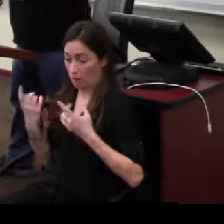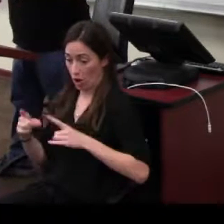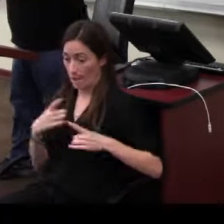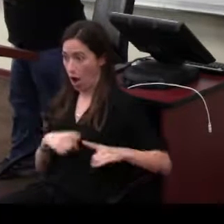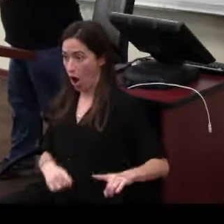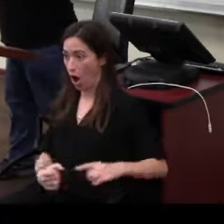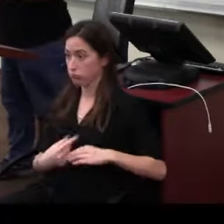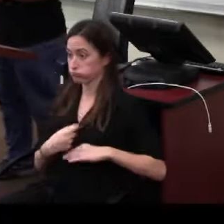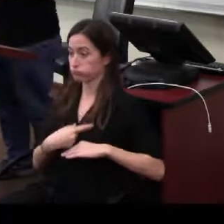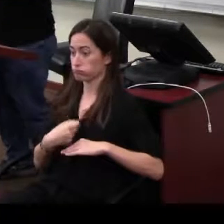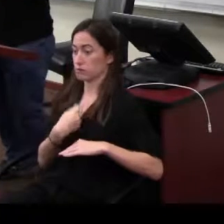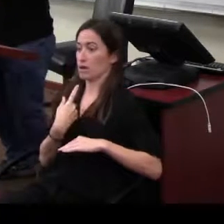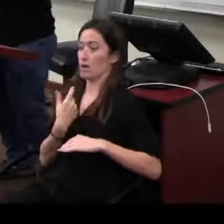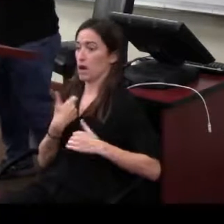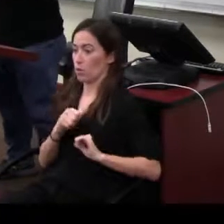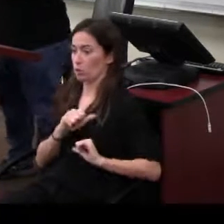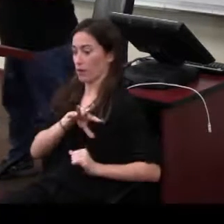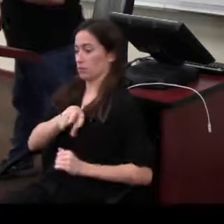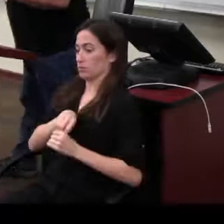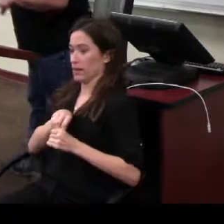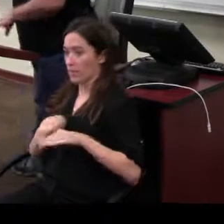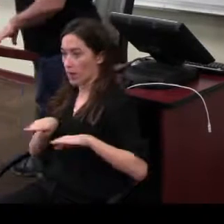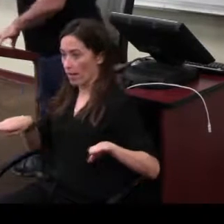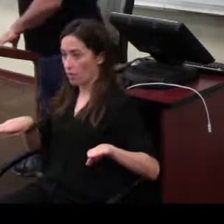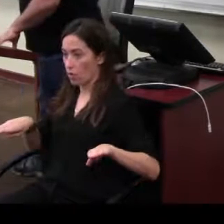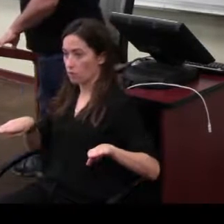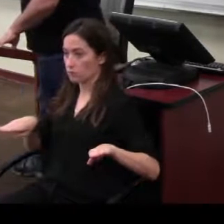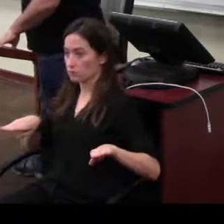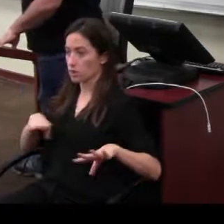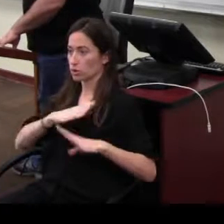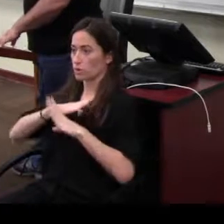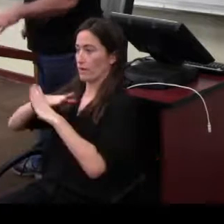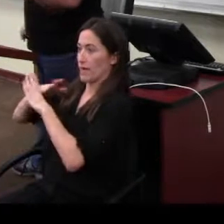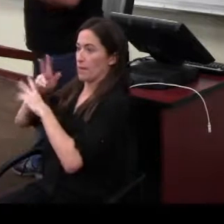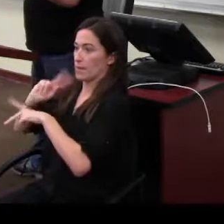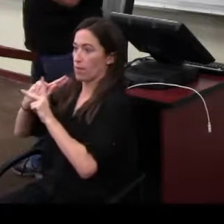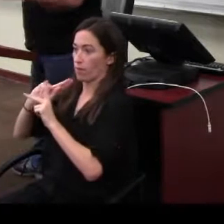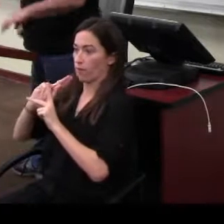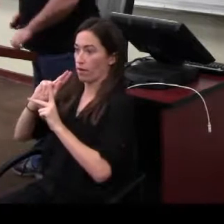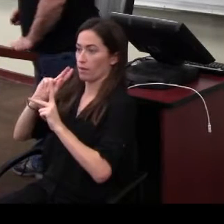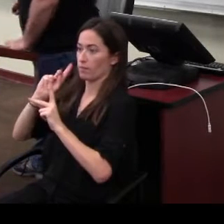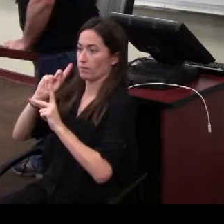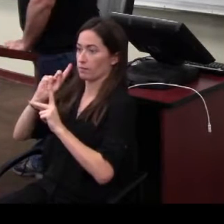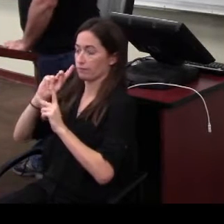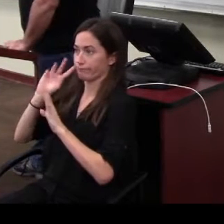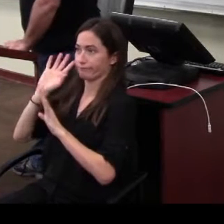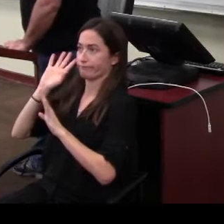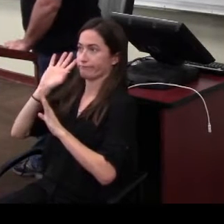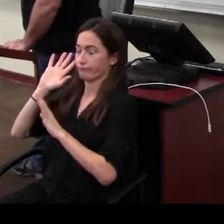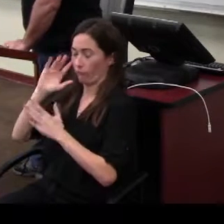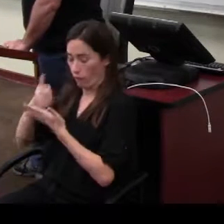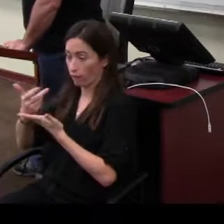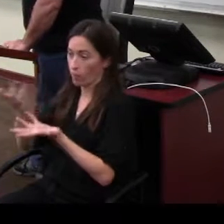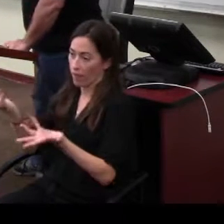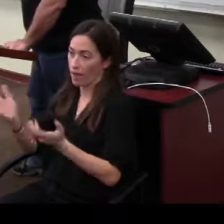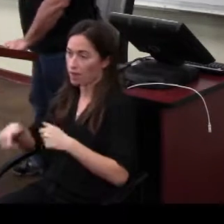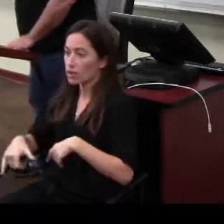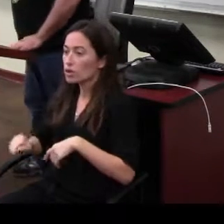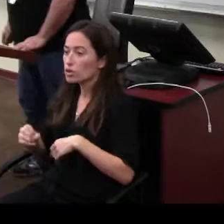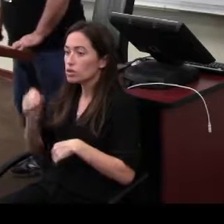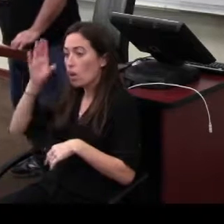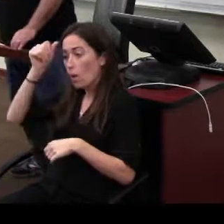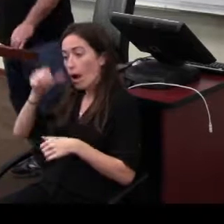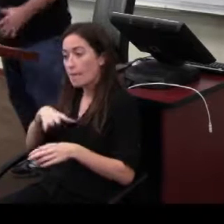on, and we try to work that into our platform to keep people from getting hit by it. But a guy named Kevin